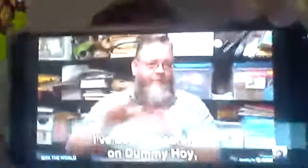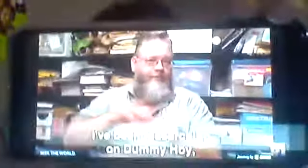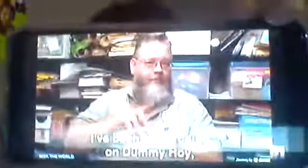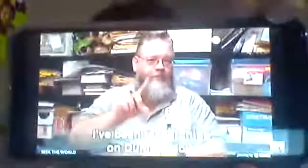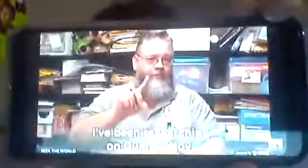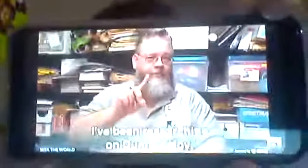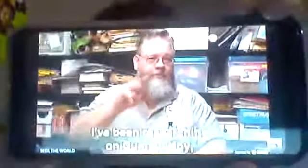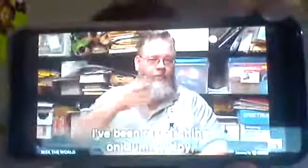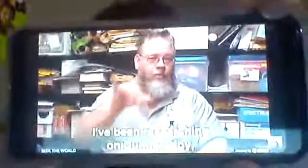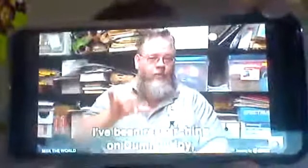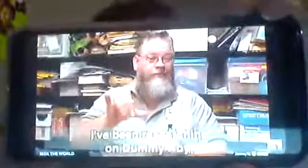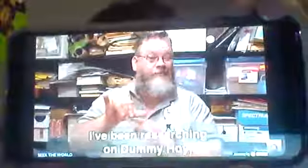Silas, stop moving, honey.